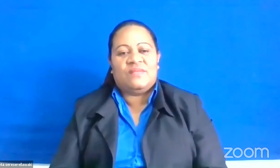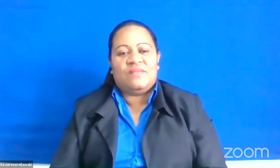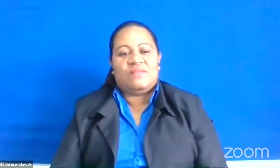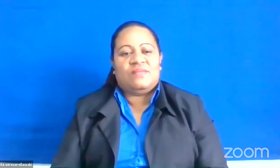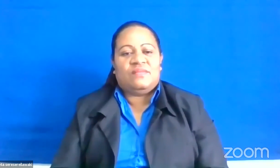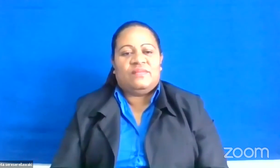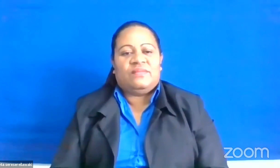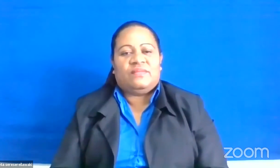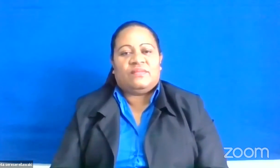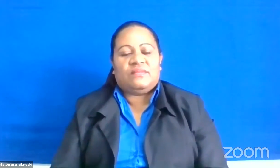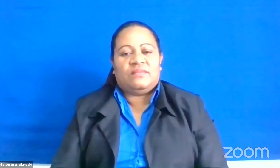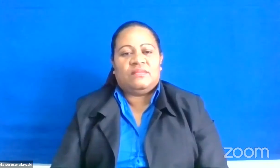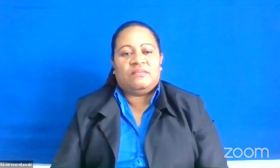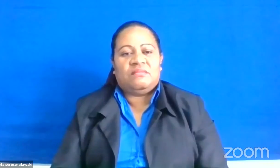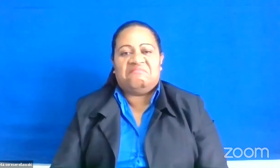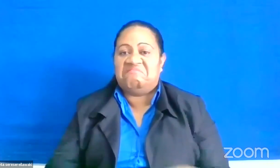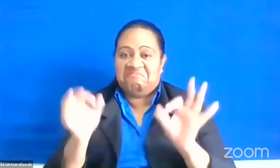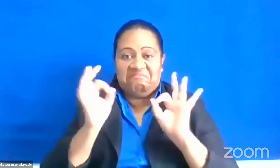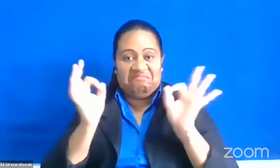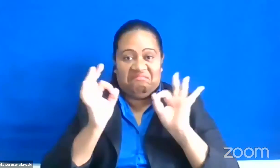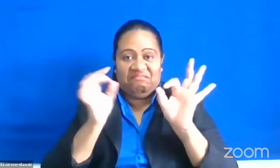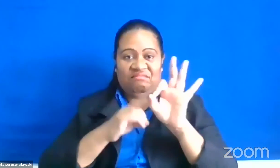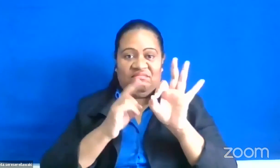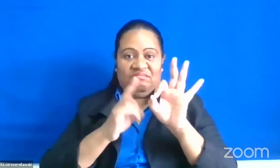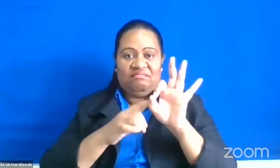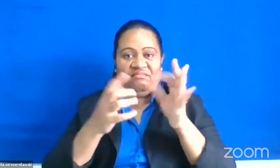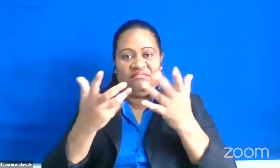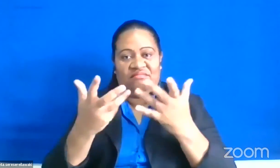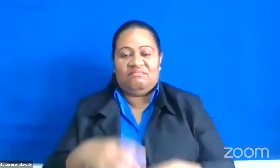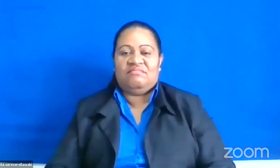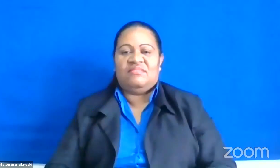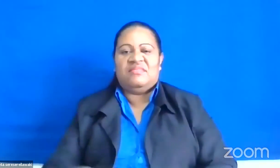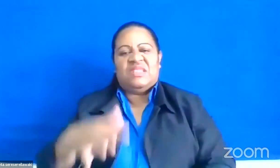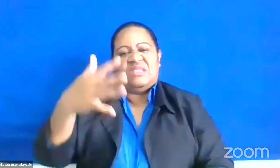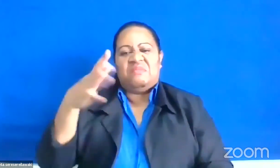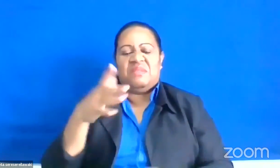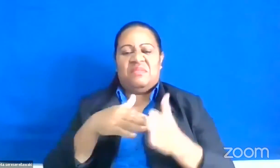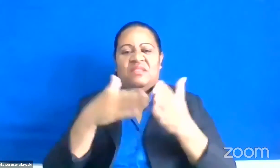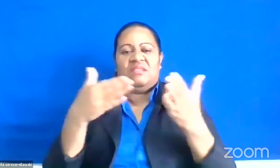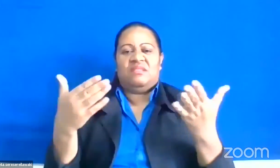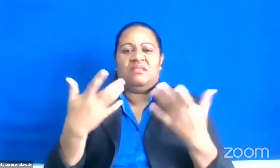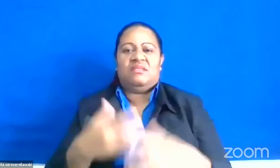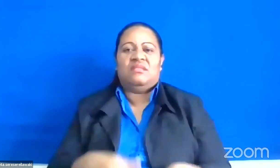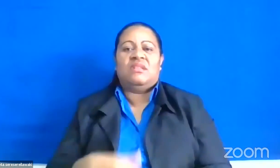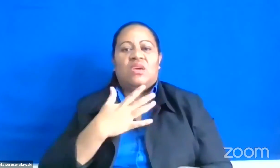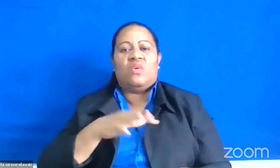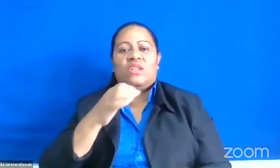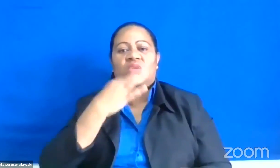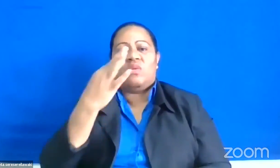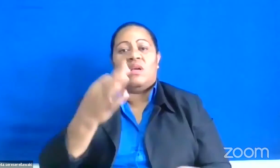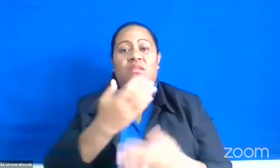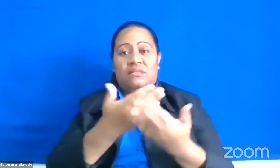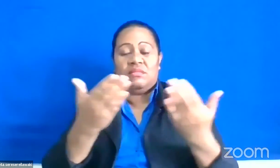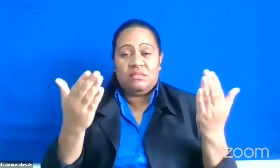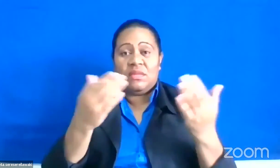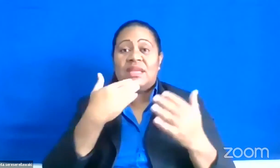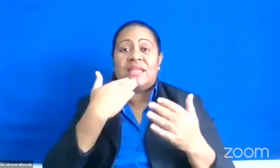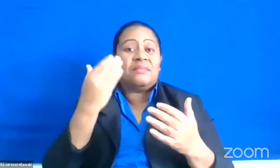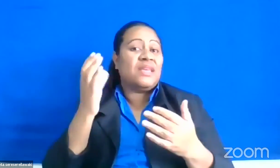i don't see any questions coming through the chat so basically at this point i would like to ask each of the speakers to